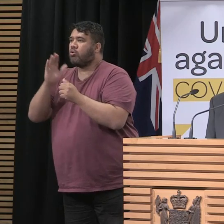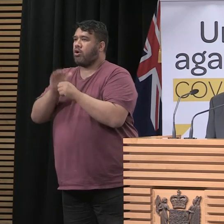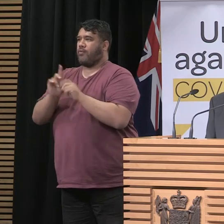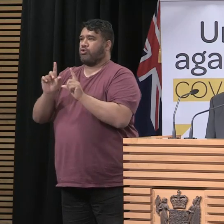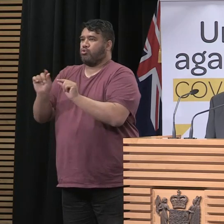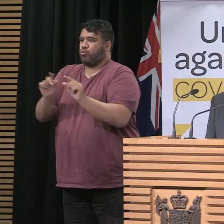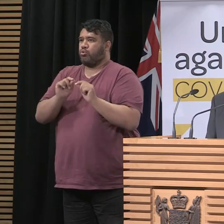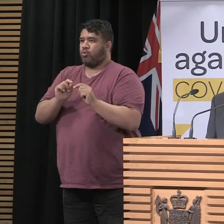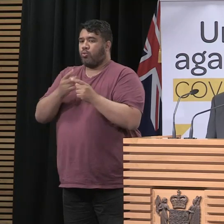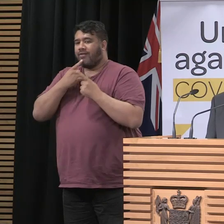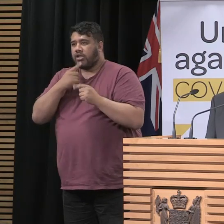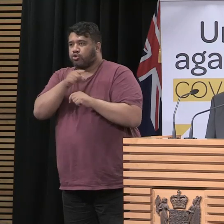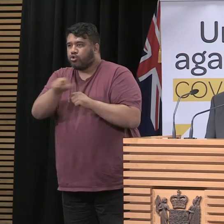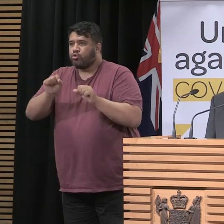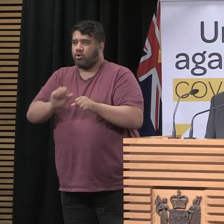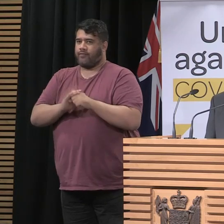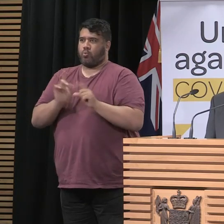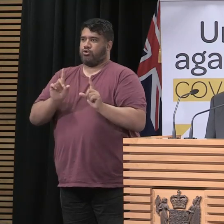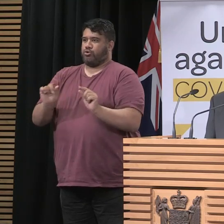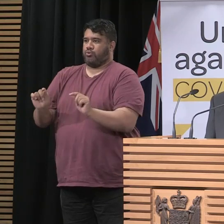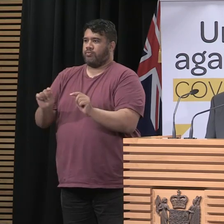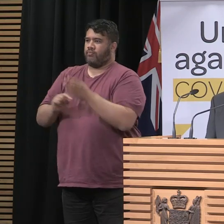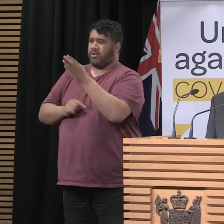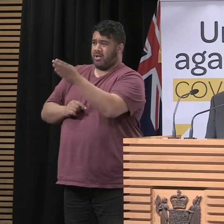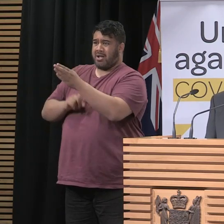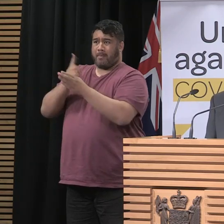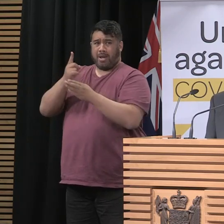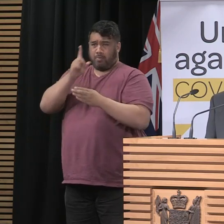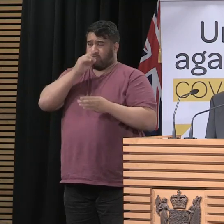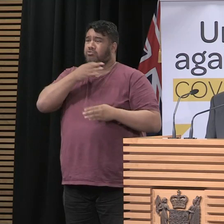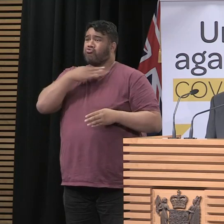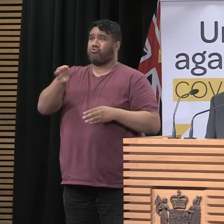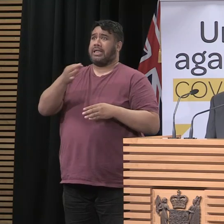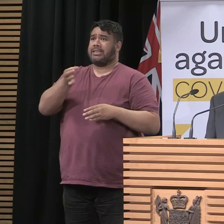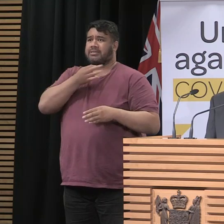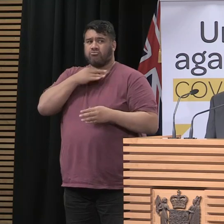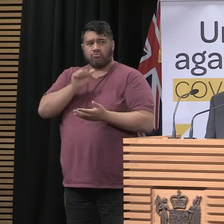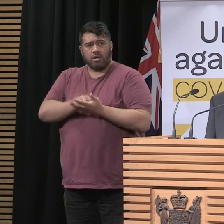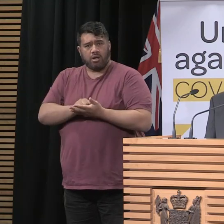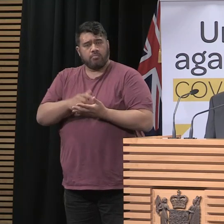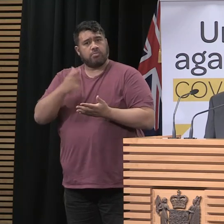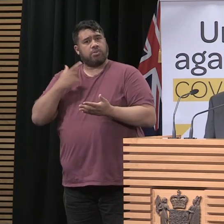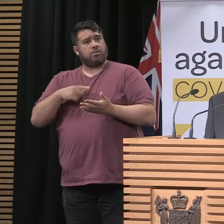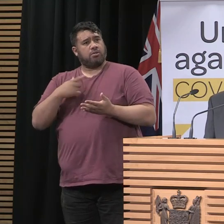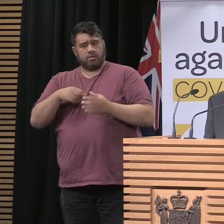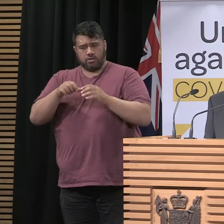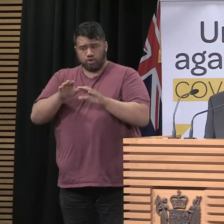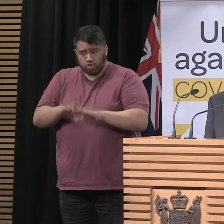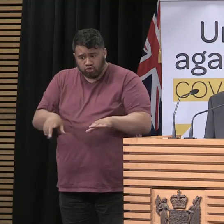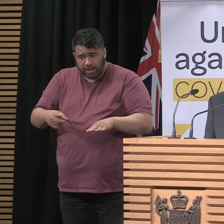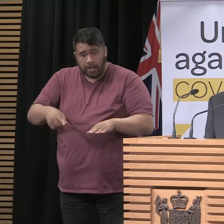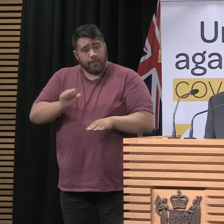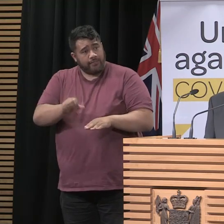as to what they need to do. A big risk here though, and obviously understanding the whole situation, that children's